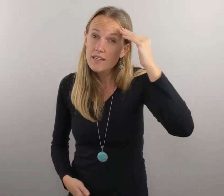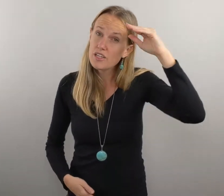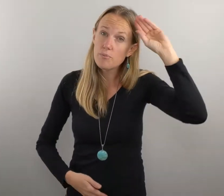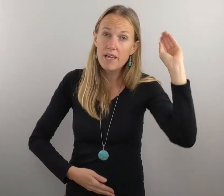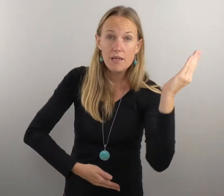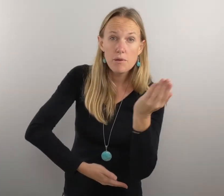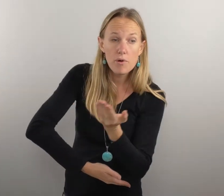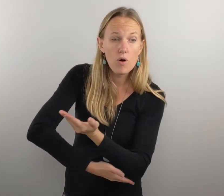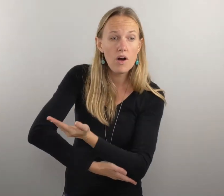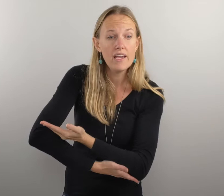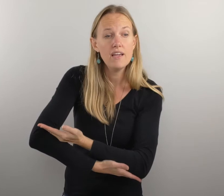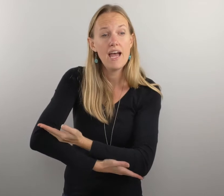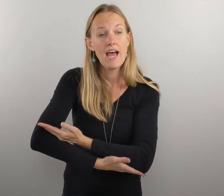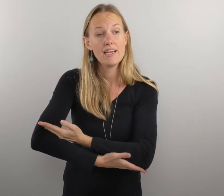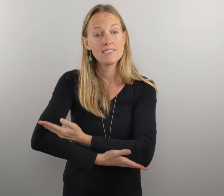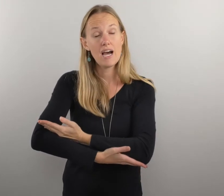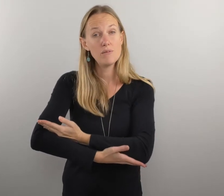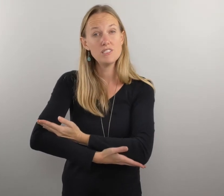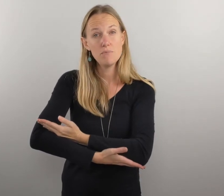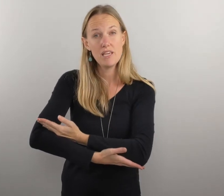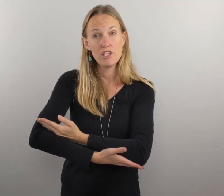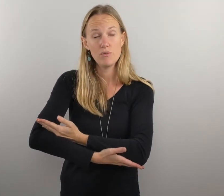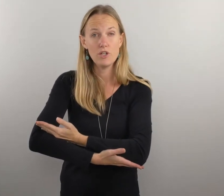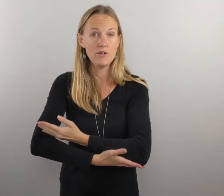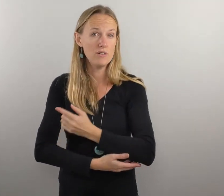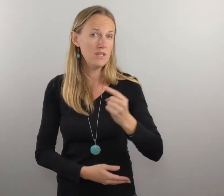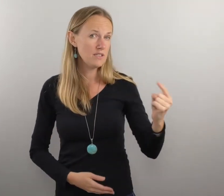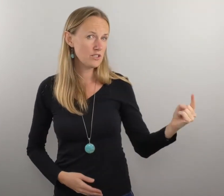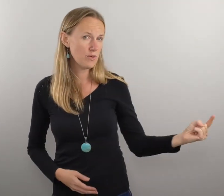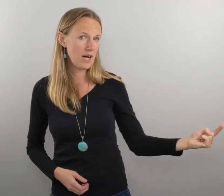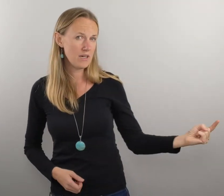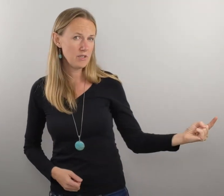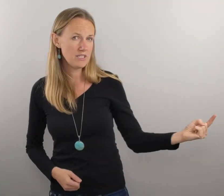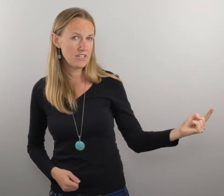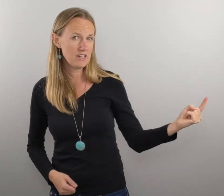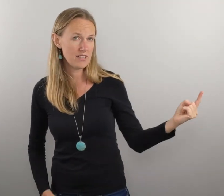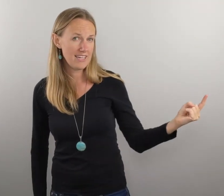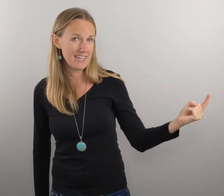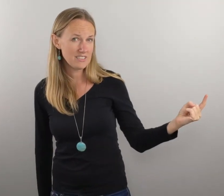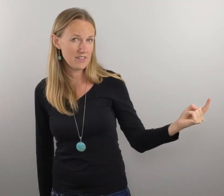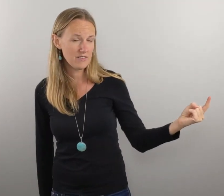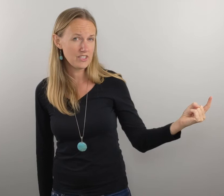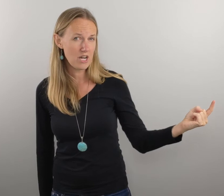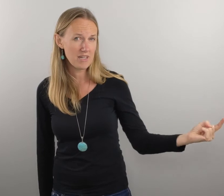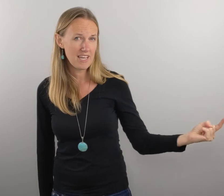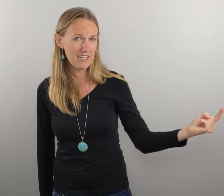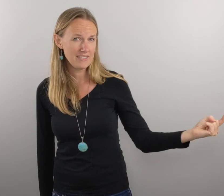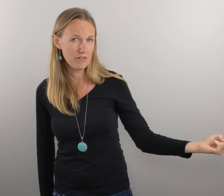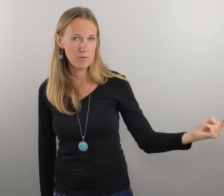that your baby boy has come to make you new? So come, you take your index finger of your dominant hand out from your